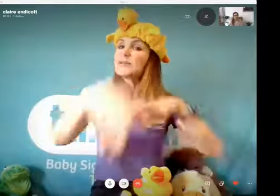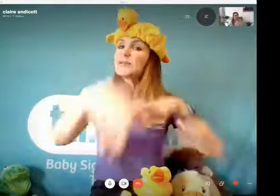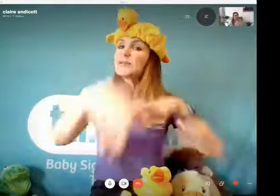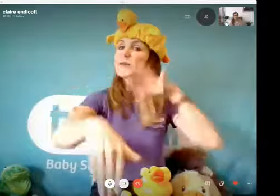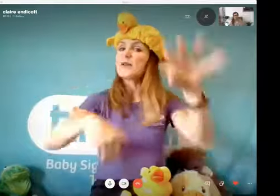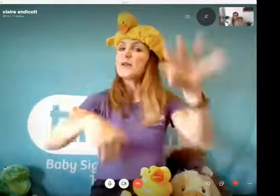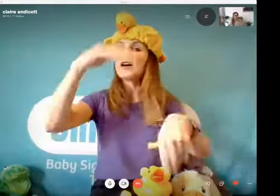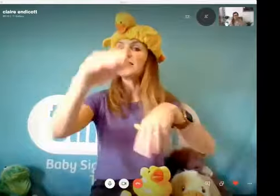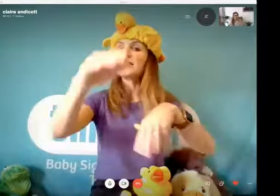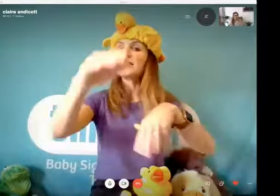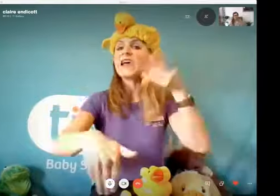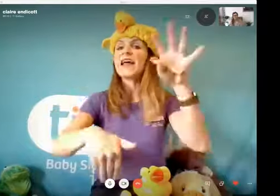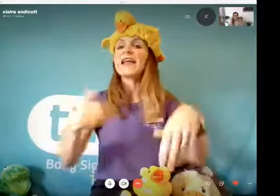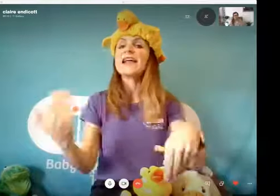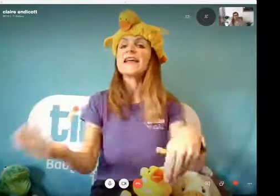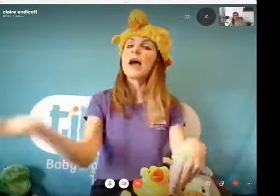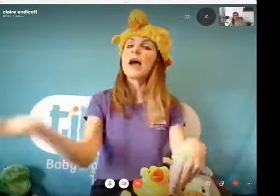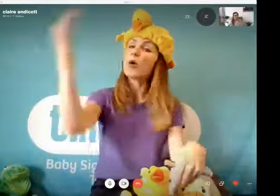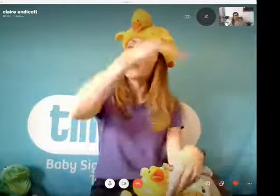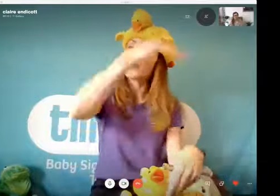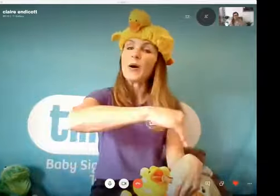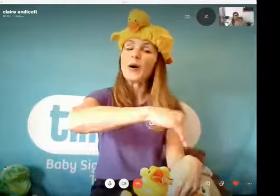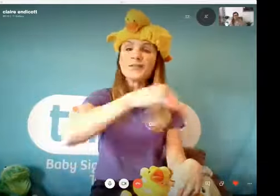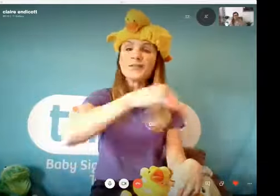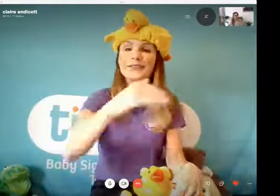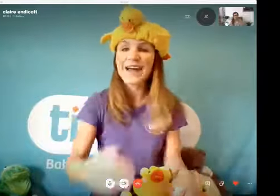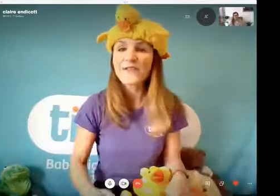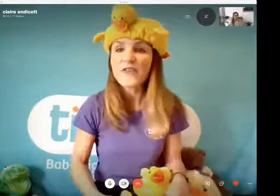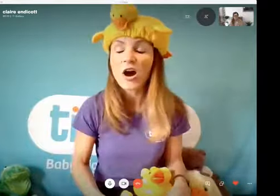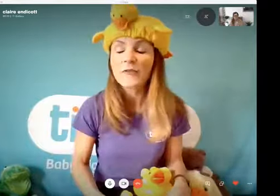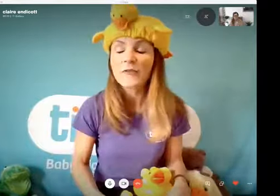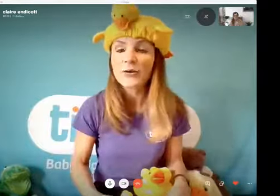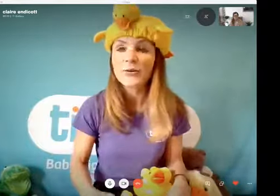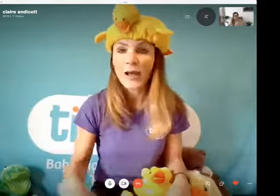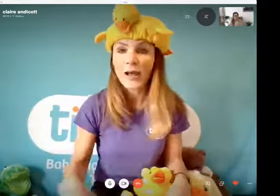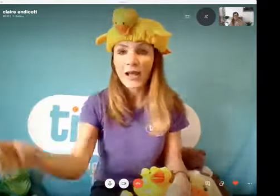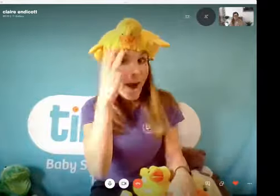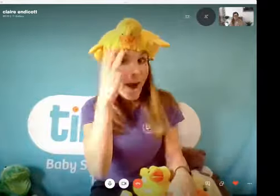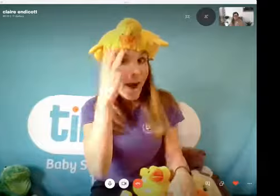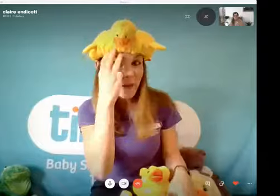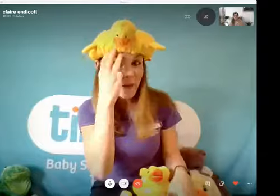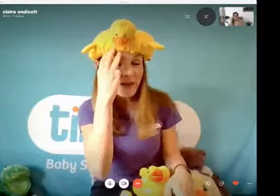one day over the pond and far away. Mummy duck said,